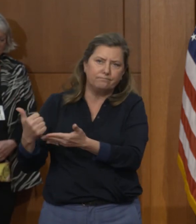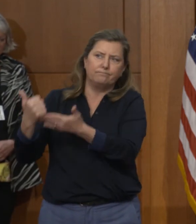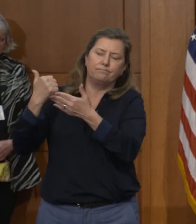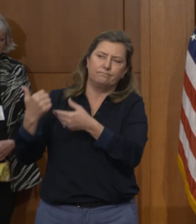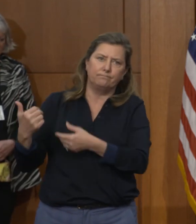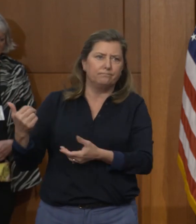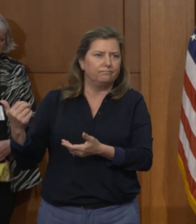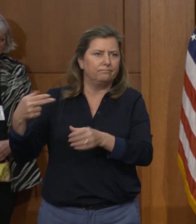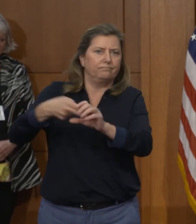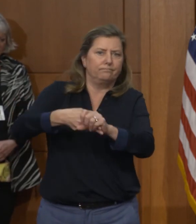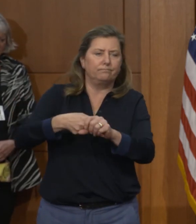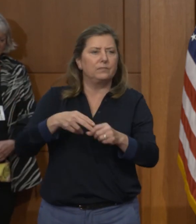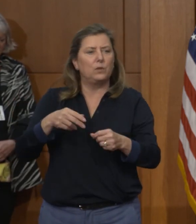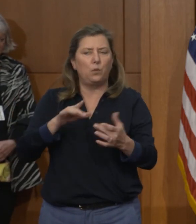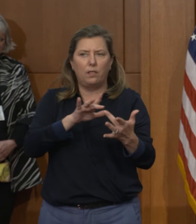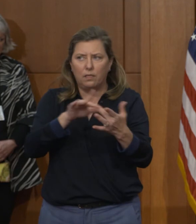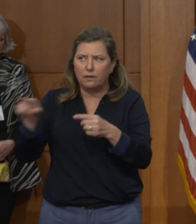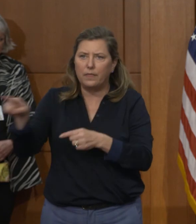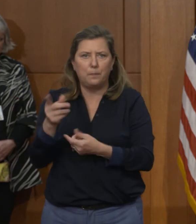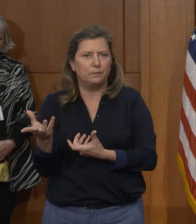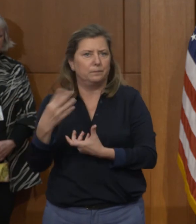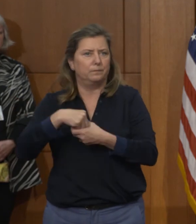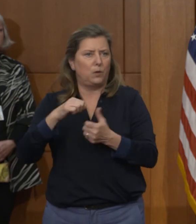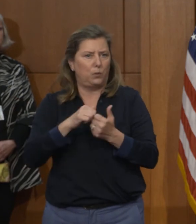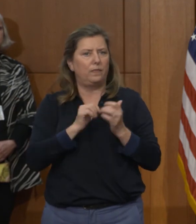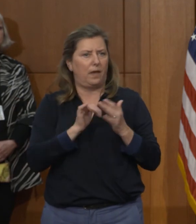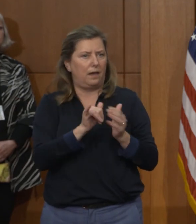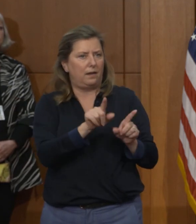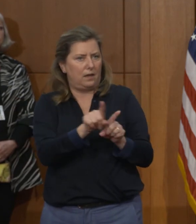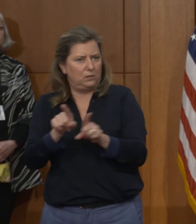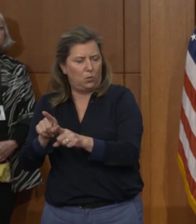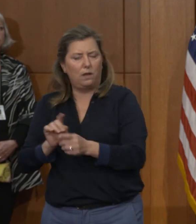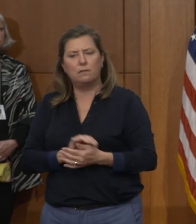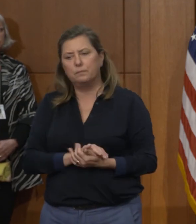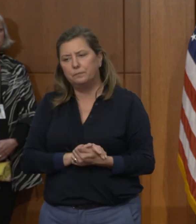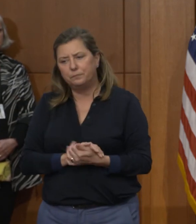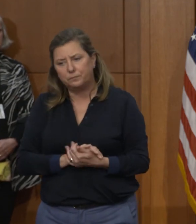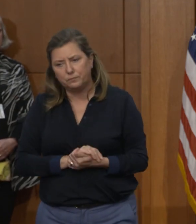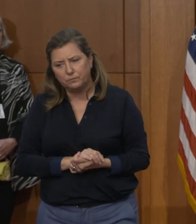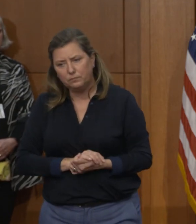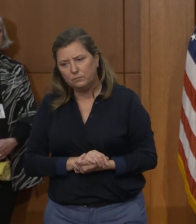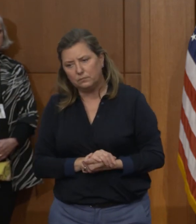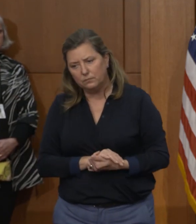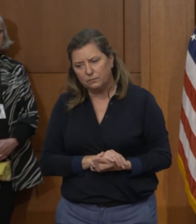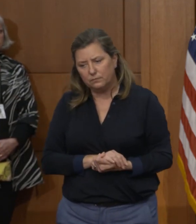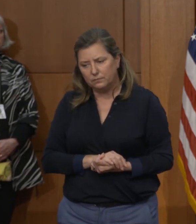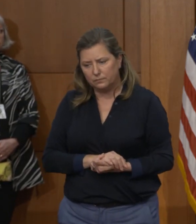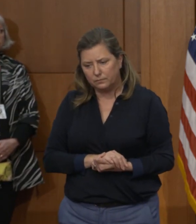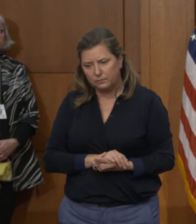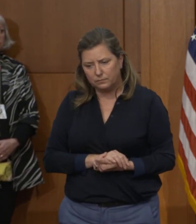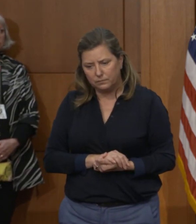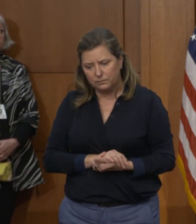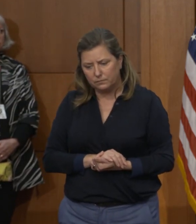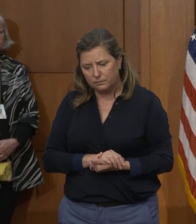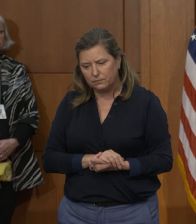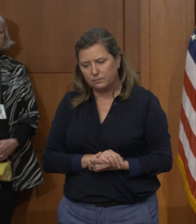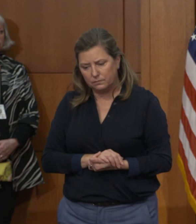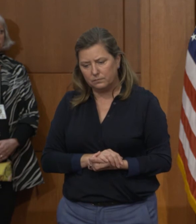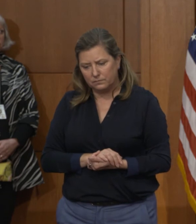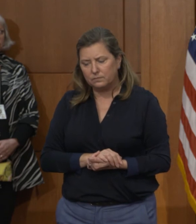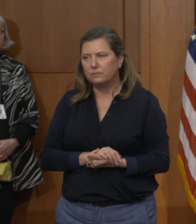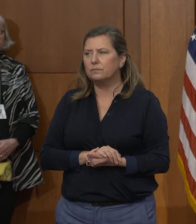other volunteers as well. We also are looking at a number of